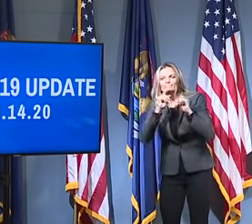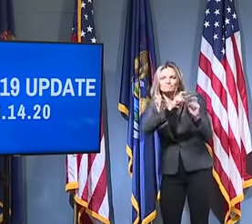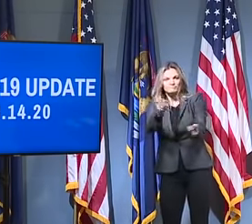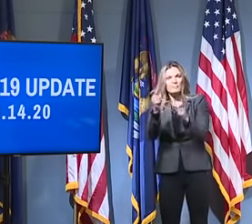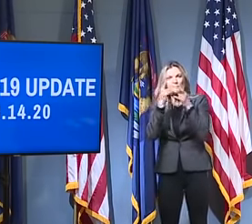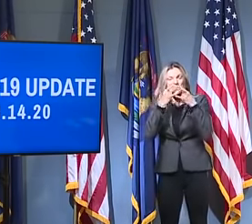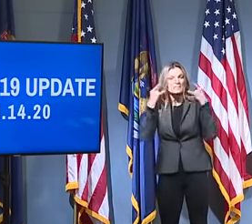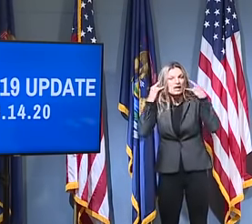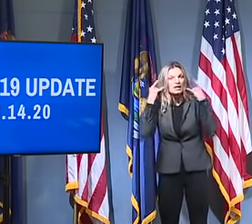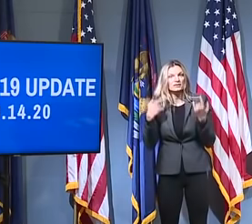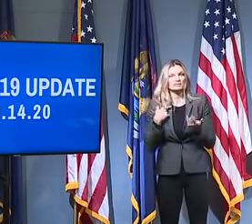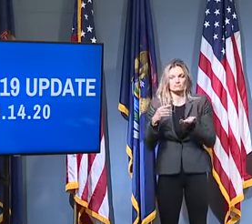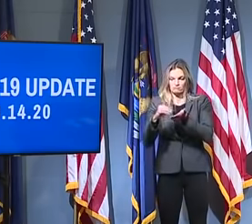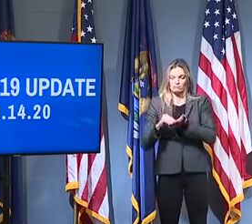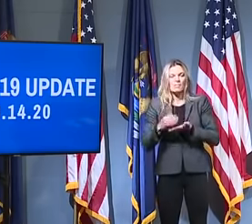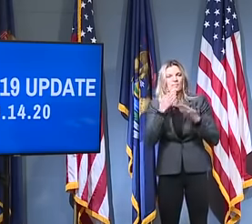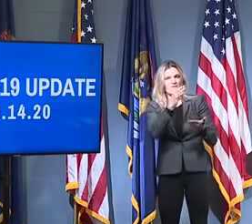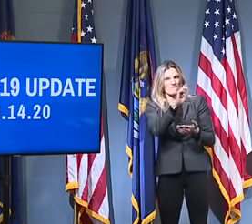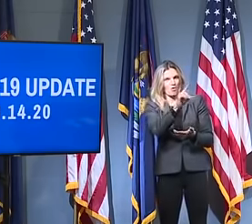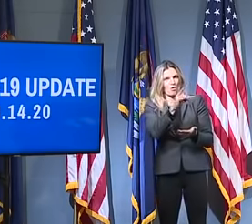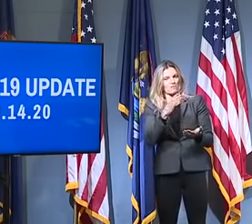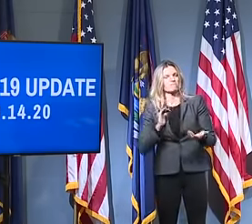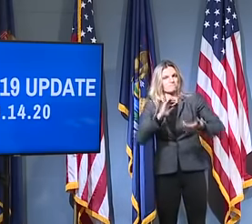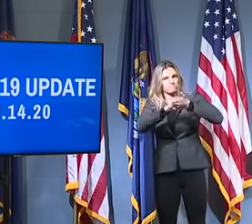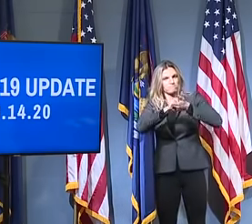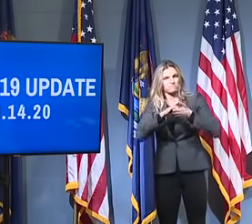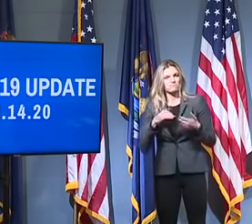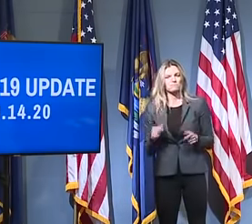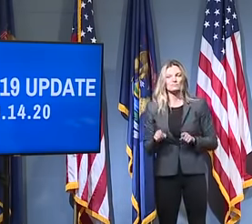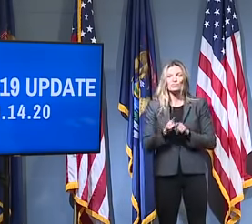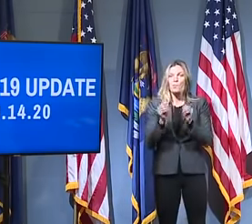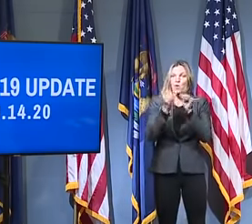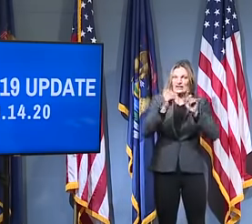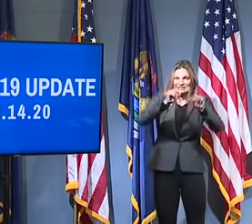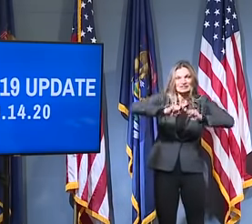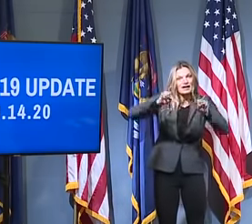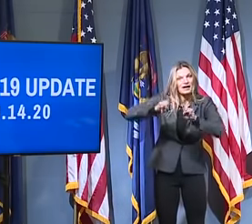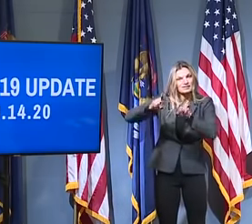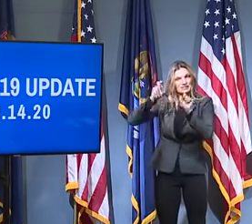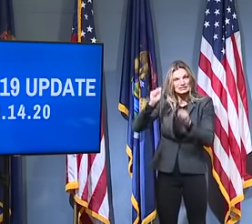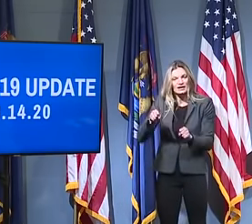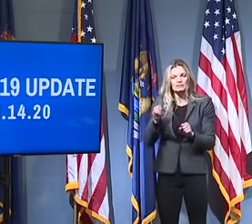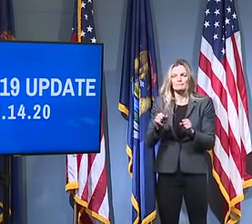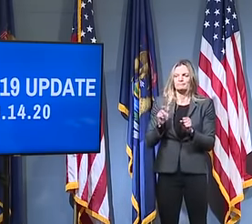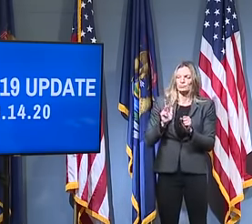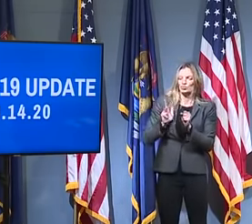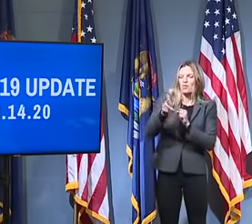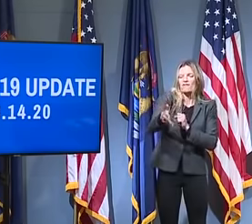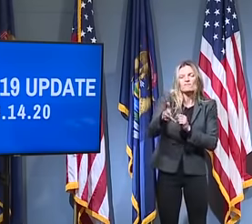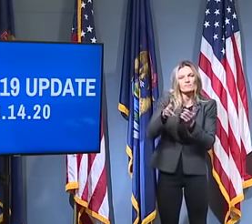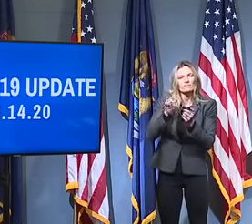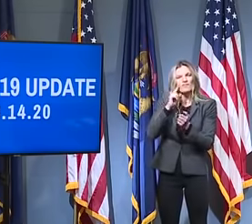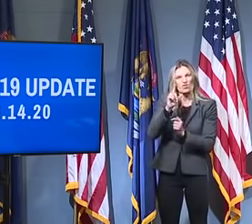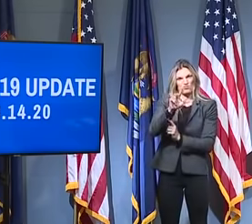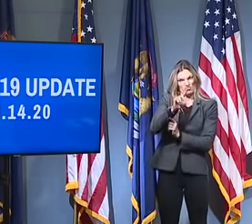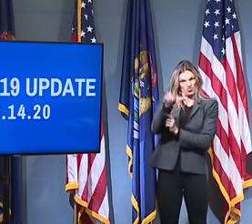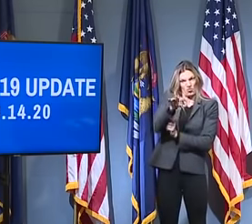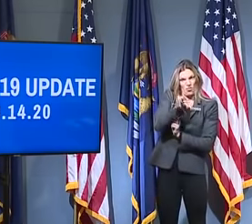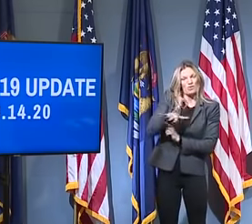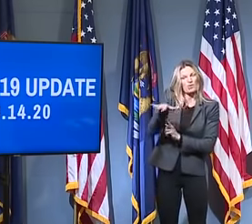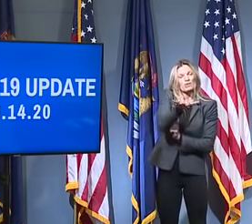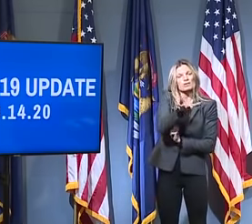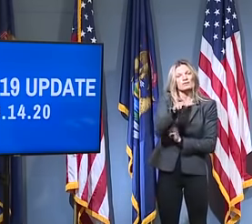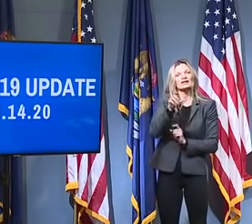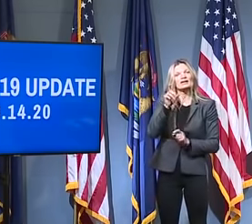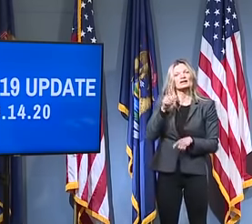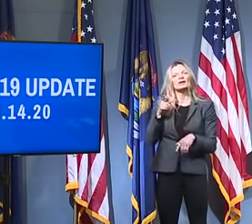for that partnership. We expanded drive-through and walk-up testing for the nearly 30% of Detroiters who don't have